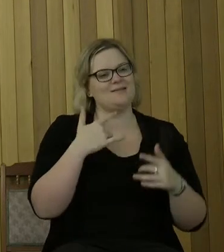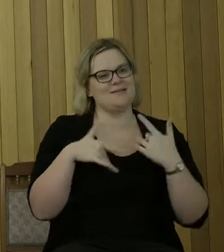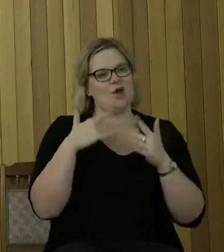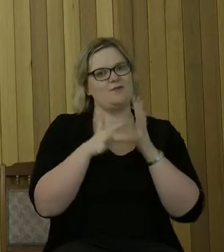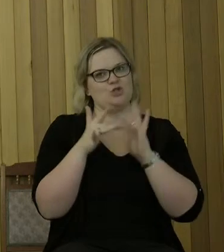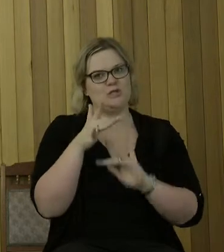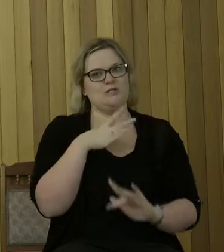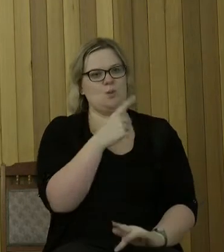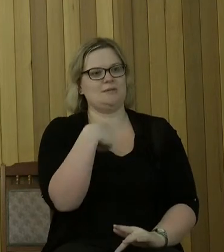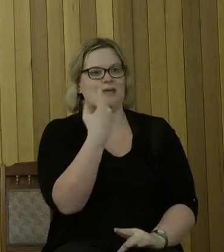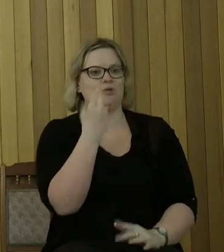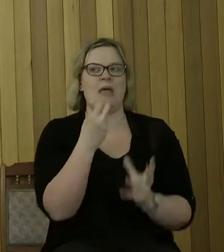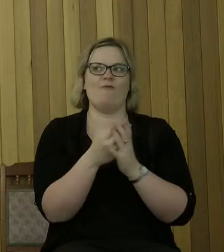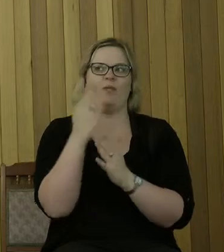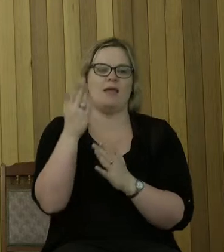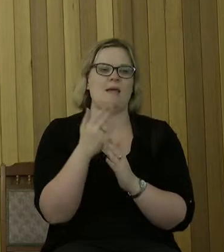live with him.